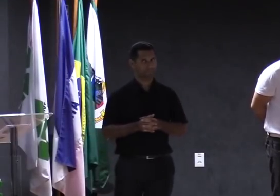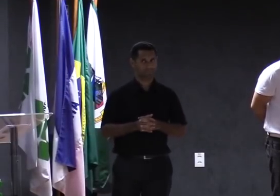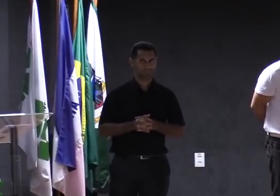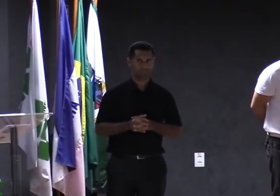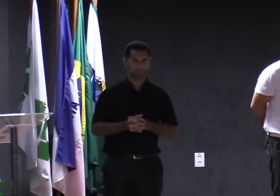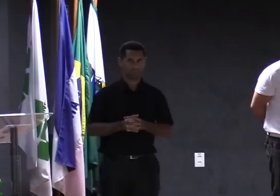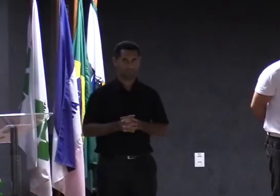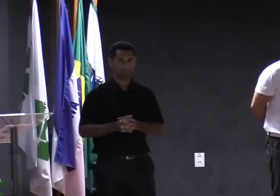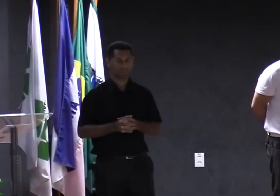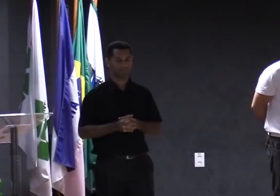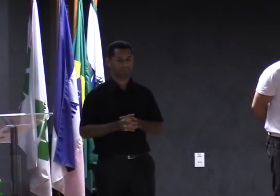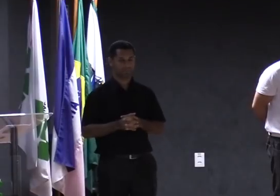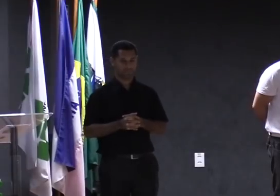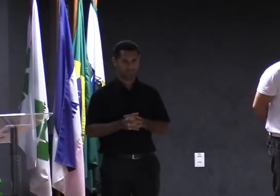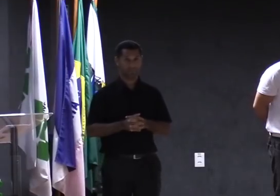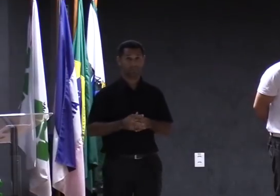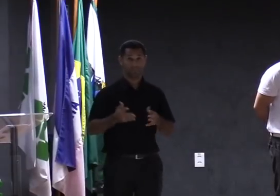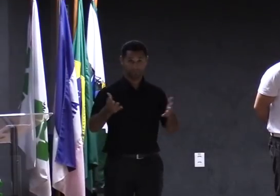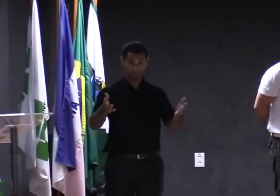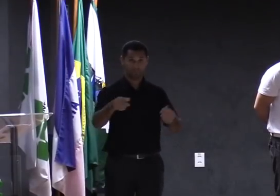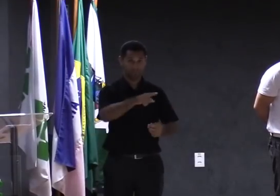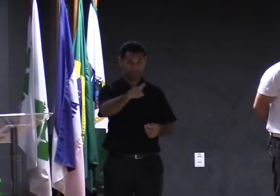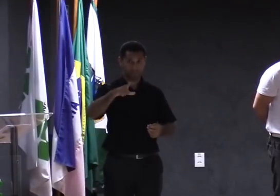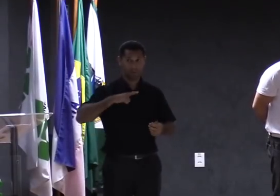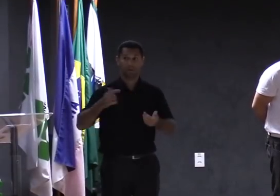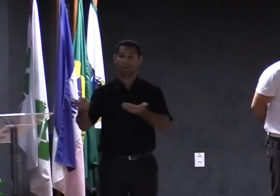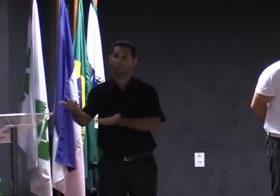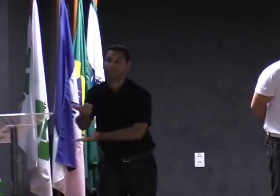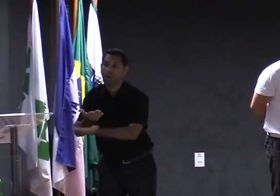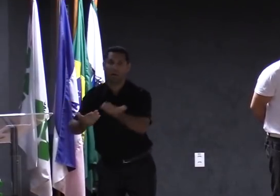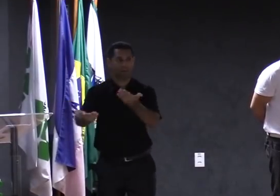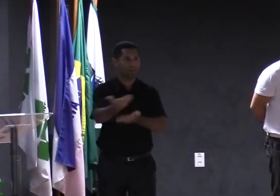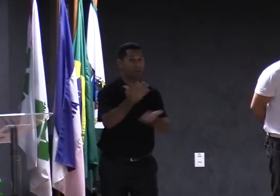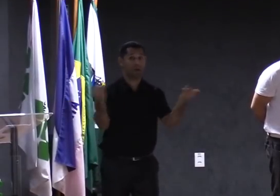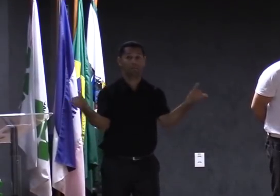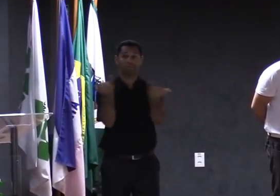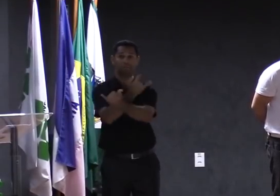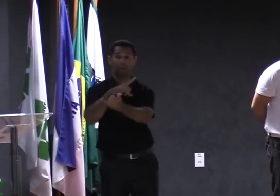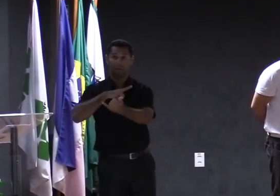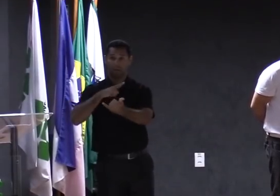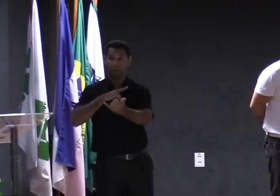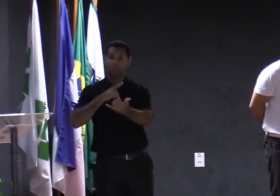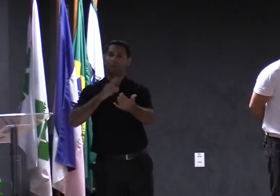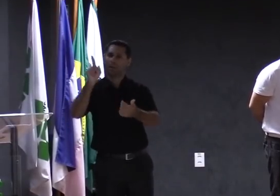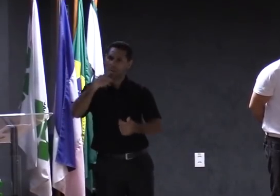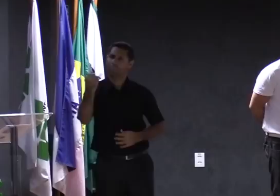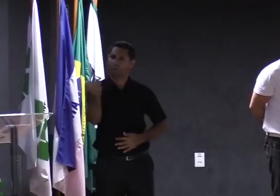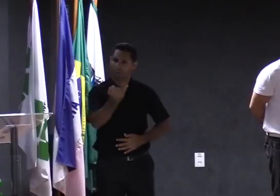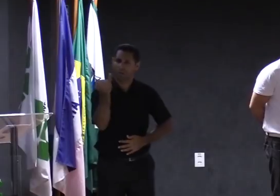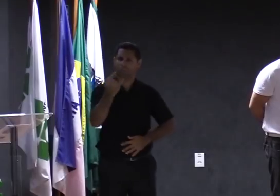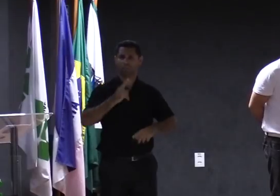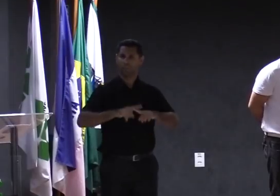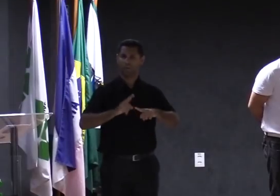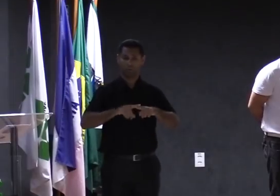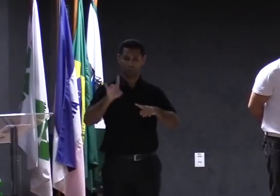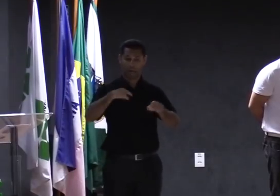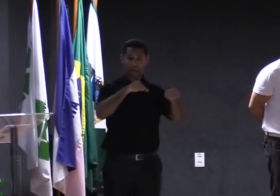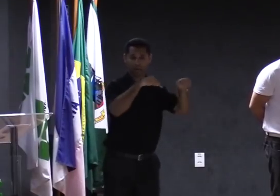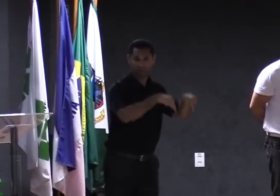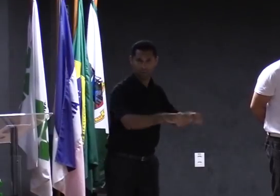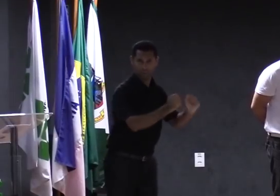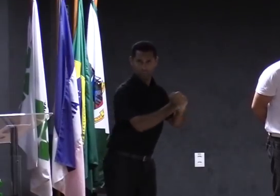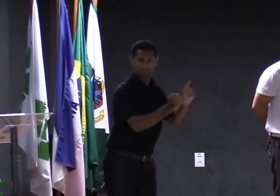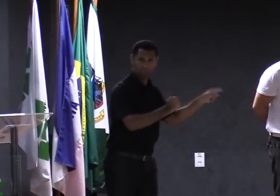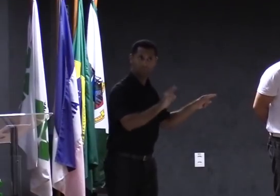practices. Essa maneira que vocês estão compartilhando as informações uns com os outros é muito importante, não só aqui com ela,